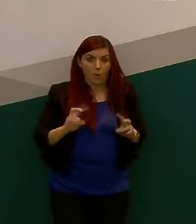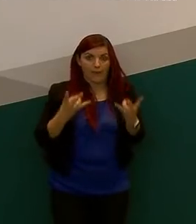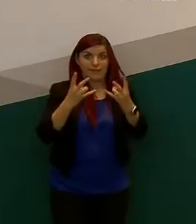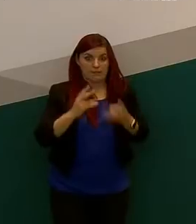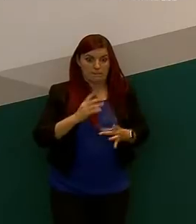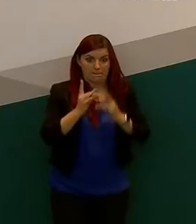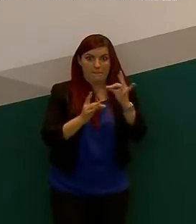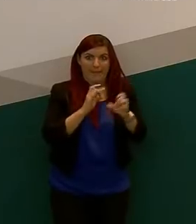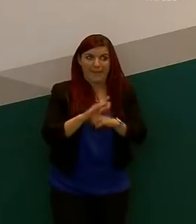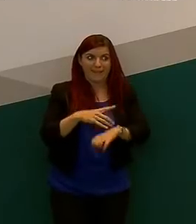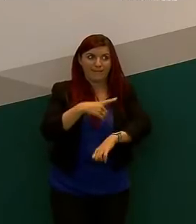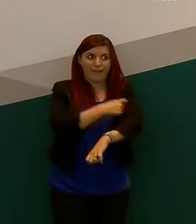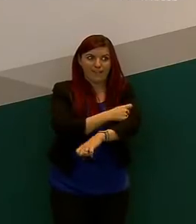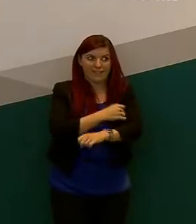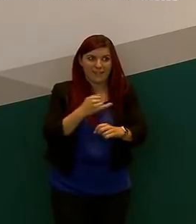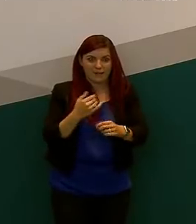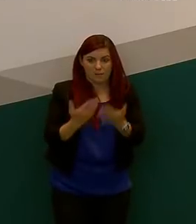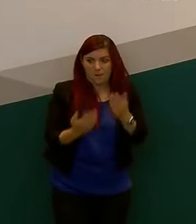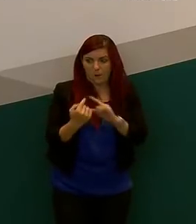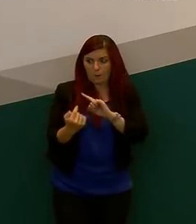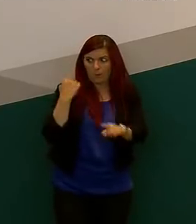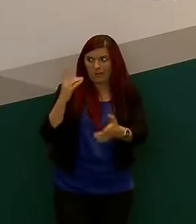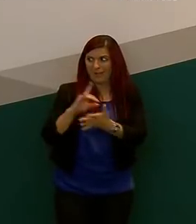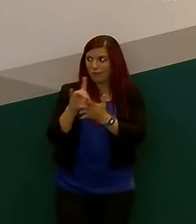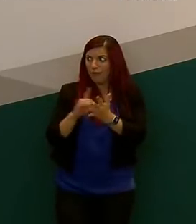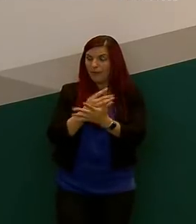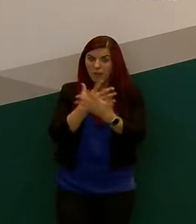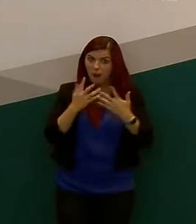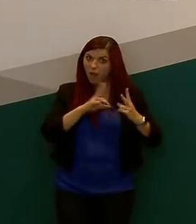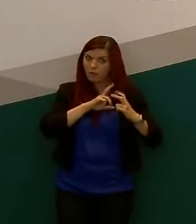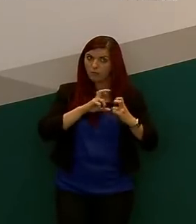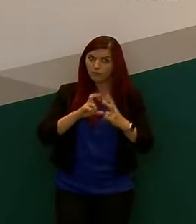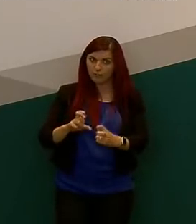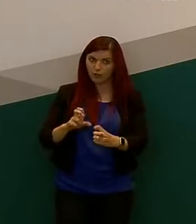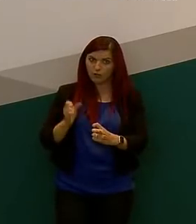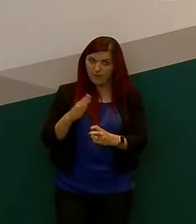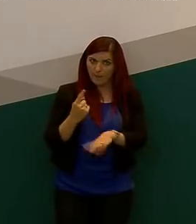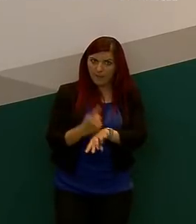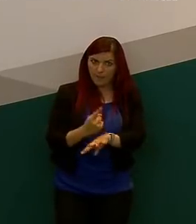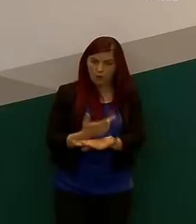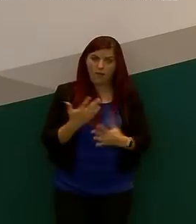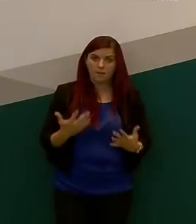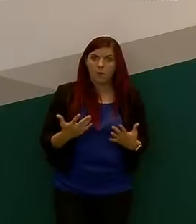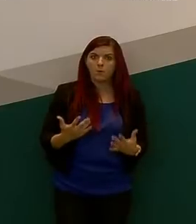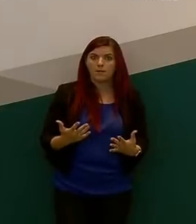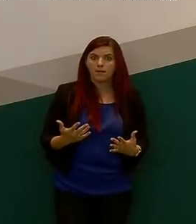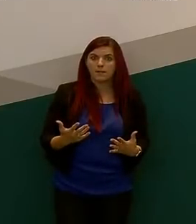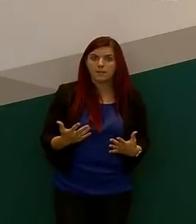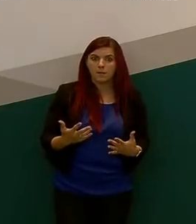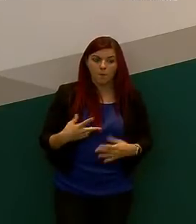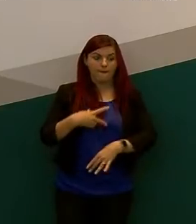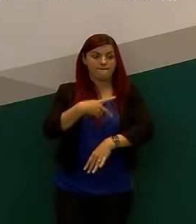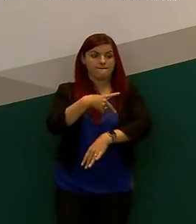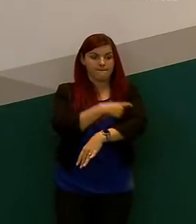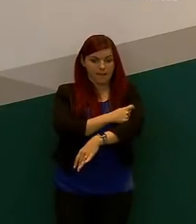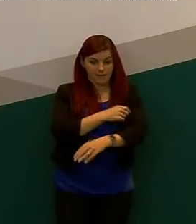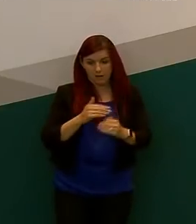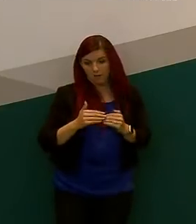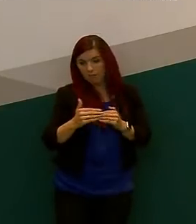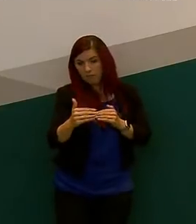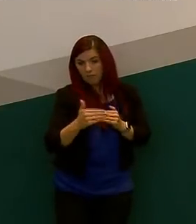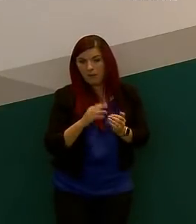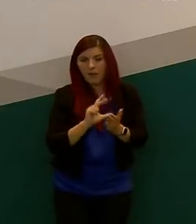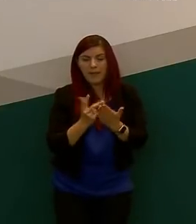notwithstanding the massive research efforts that are going into that, a vaccine over the next 18 months is